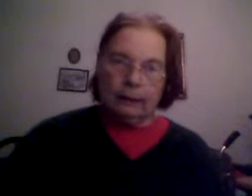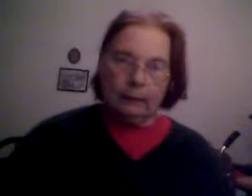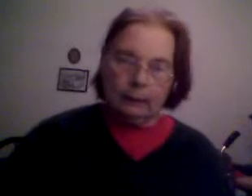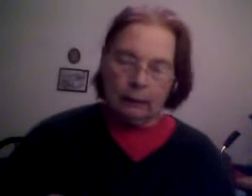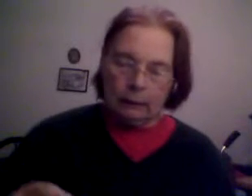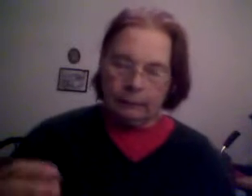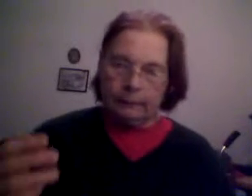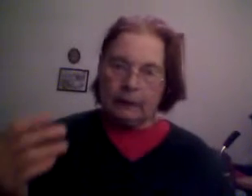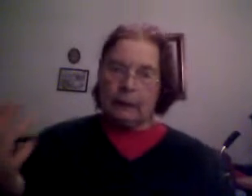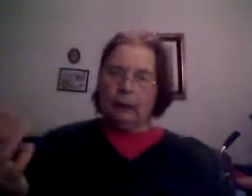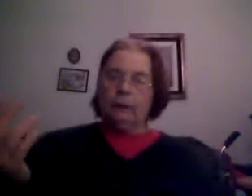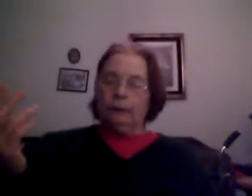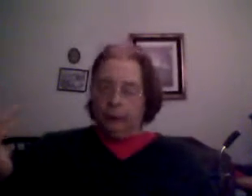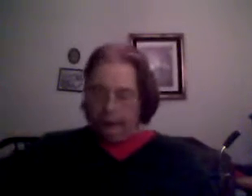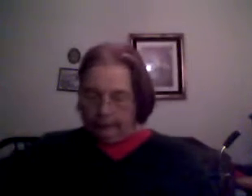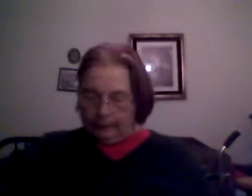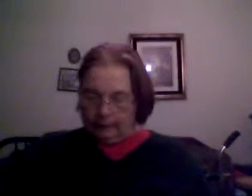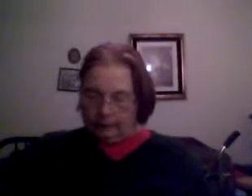Okay, is color if relevant?